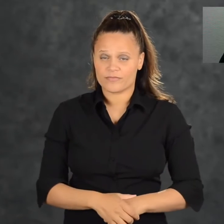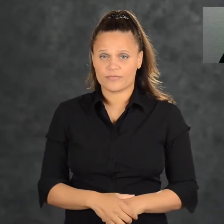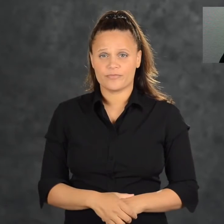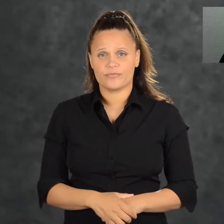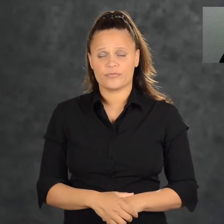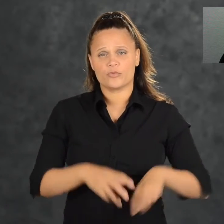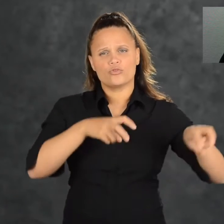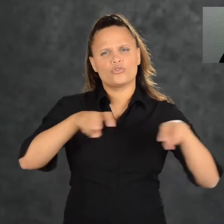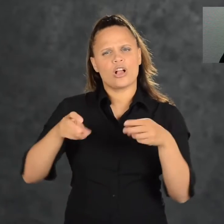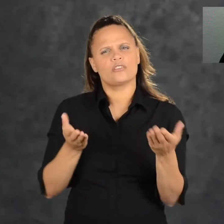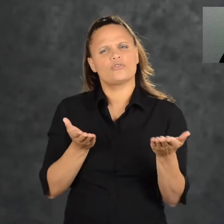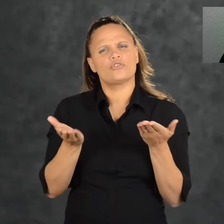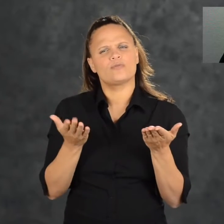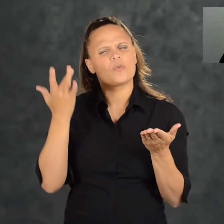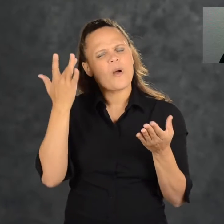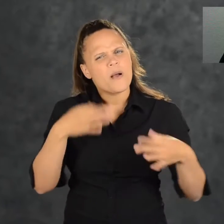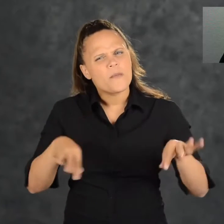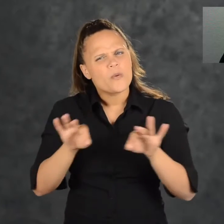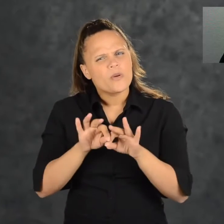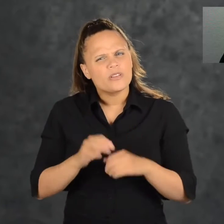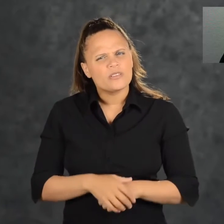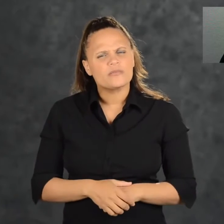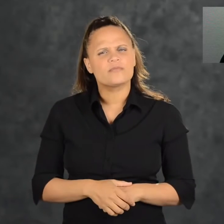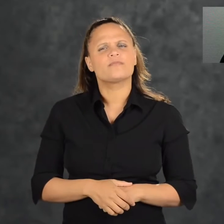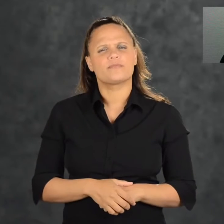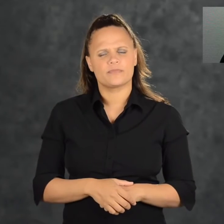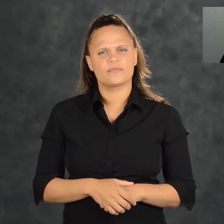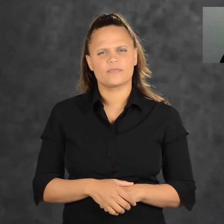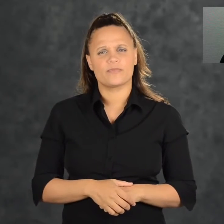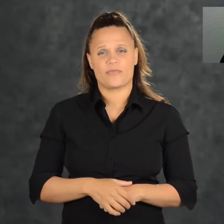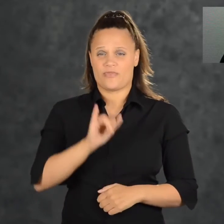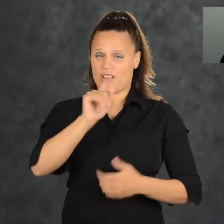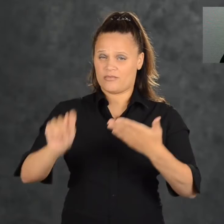And also teach these special education students self-advocacy.